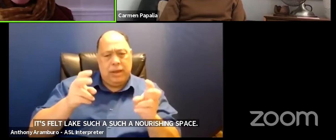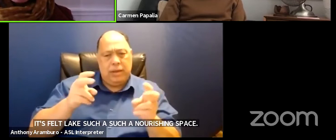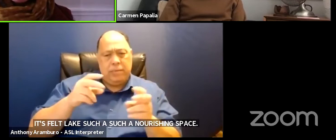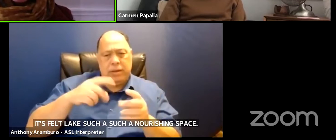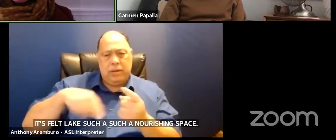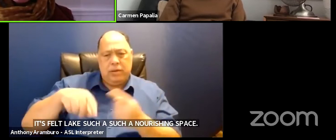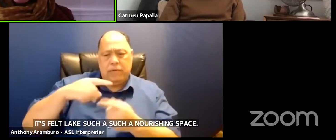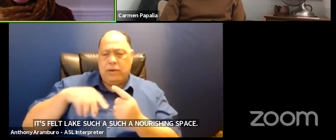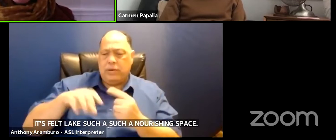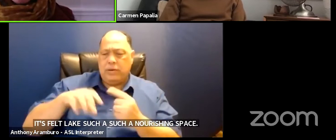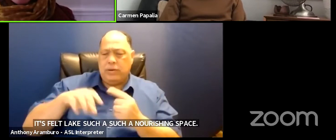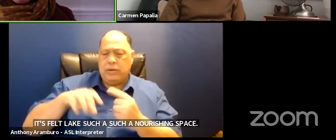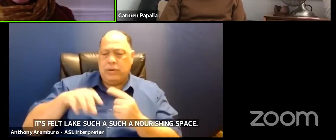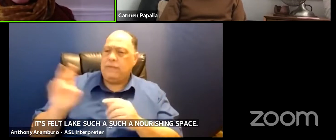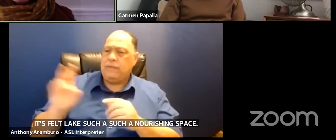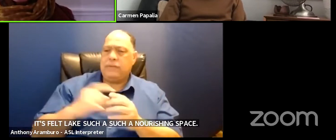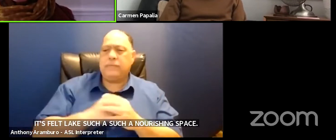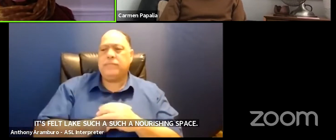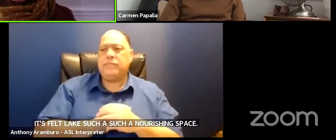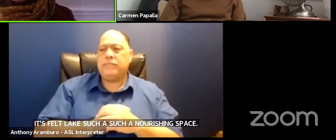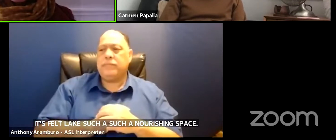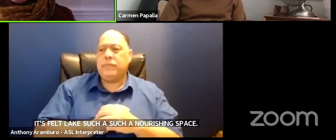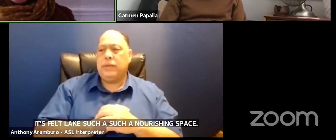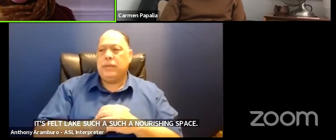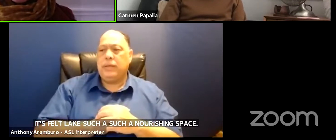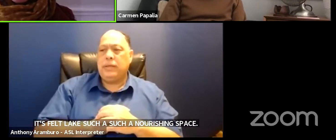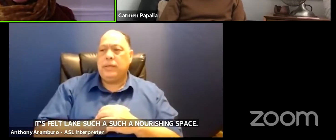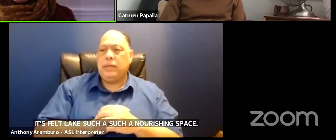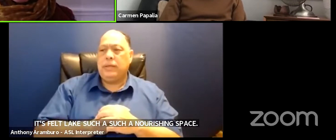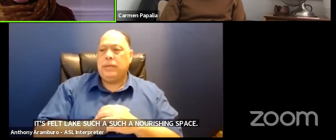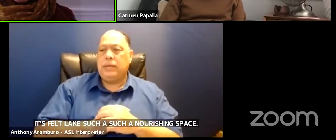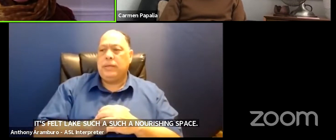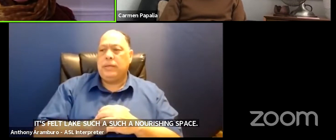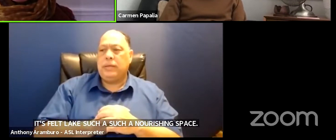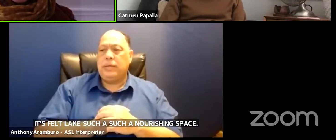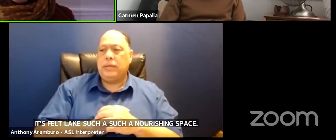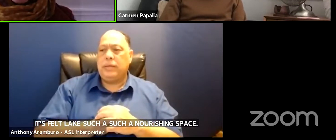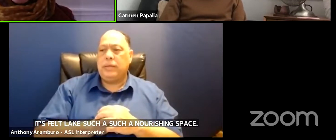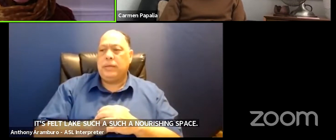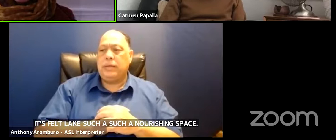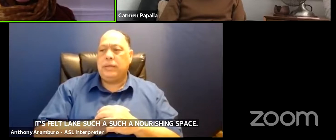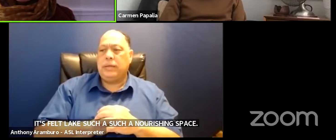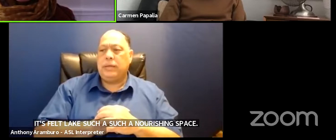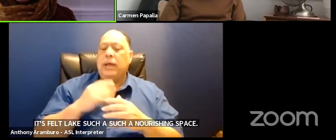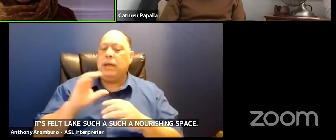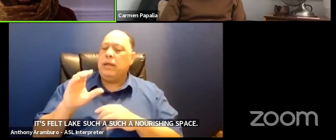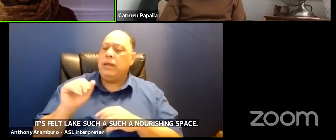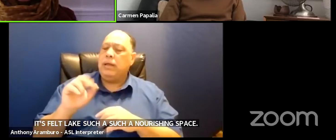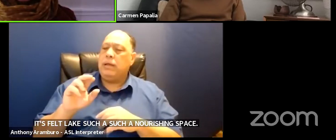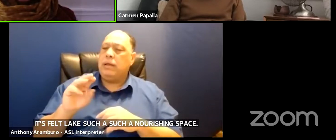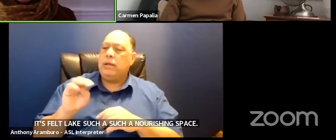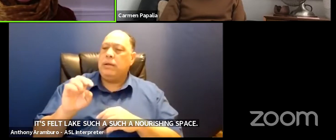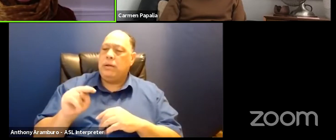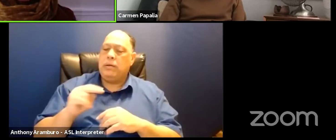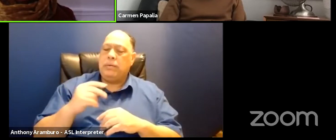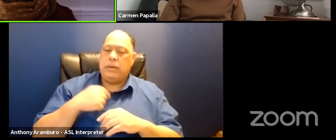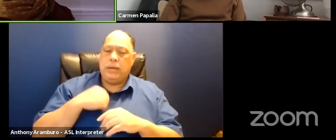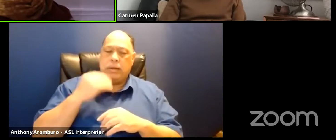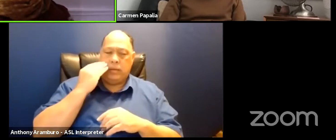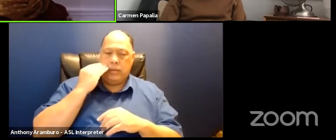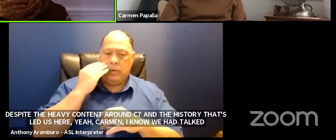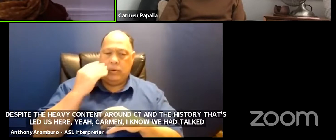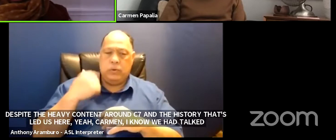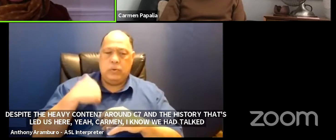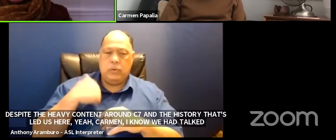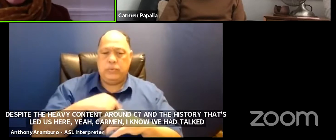led us here, and yeah, Carmen, I know we had talked about reading an